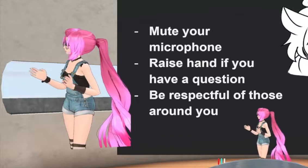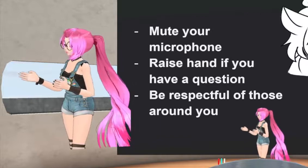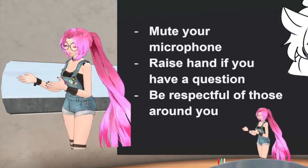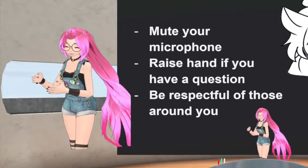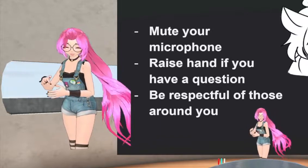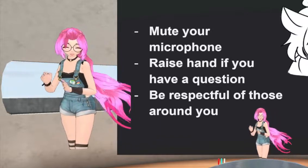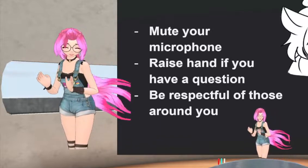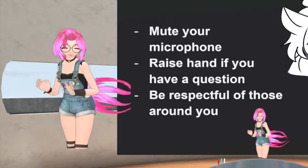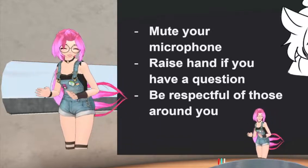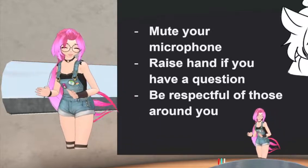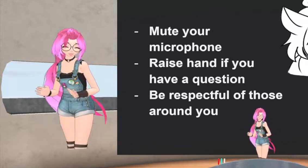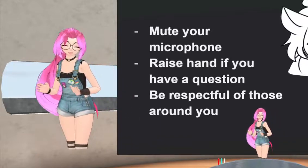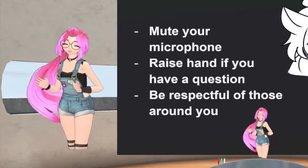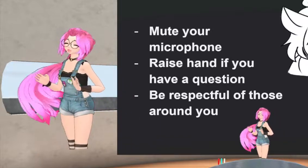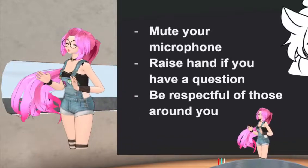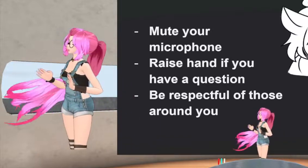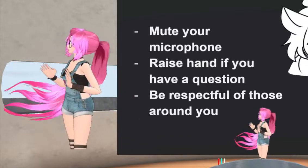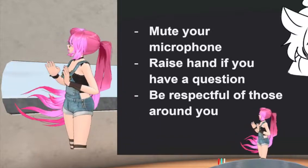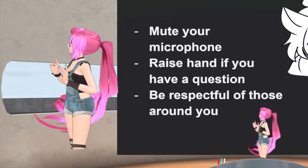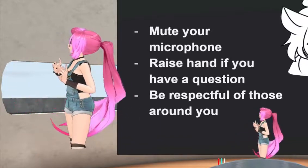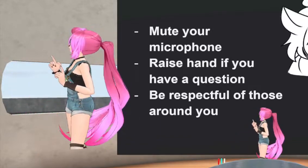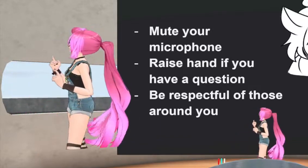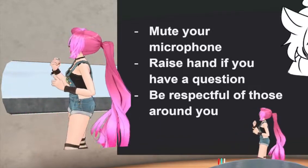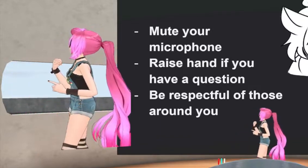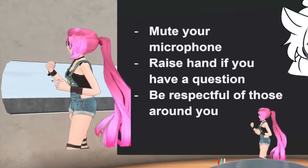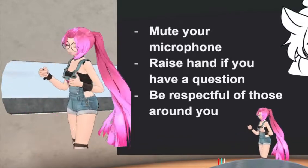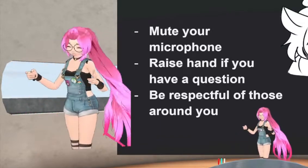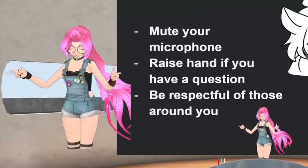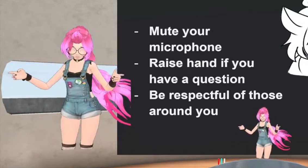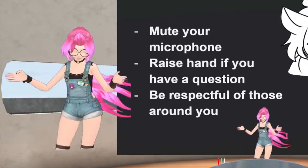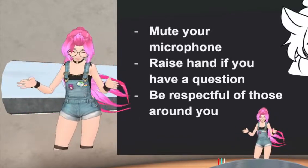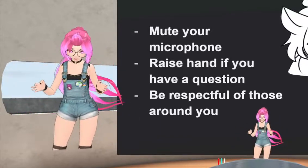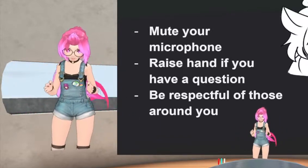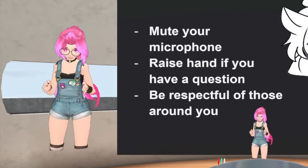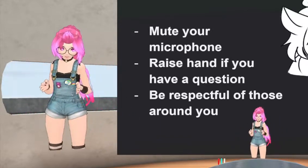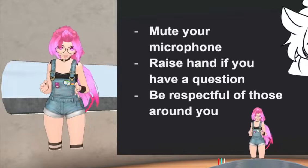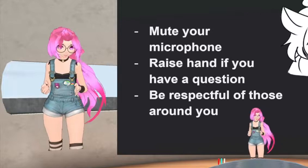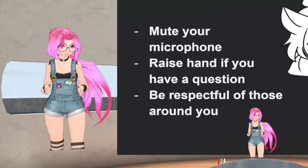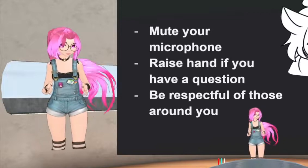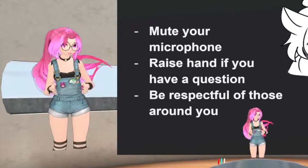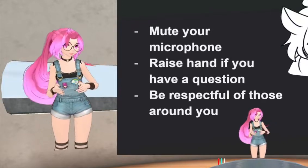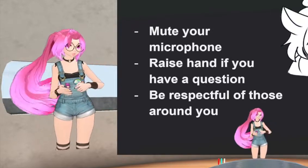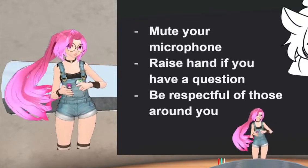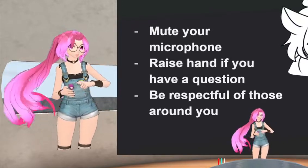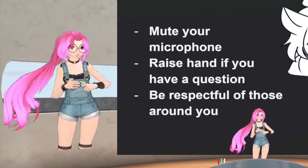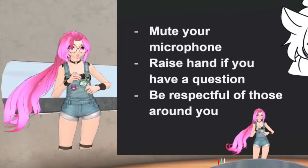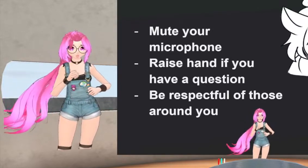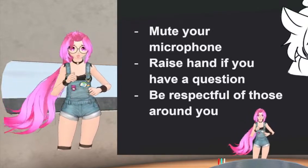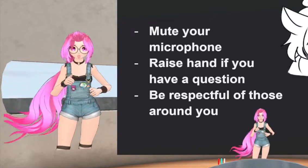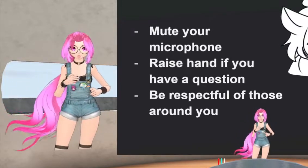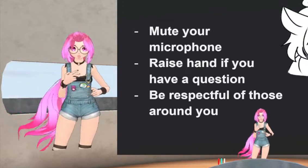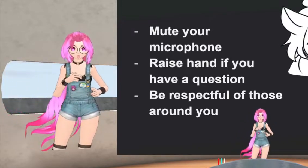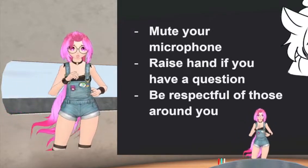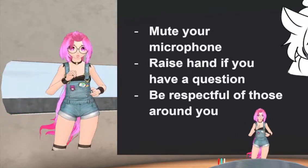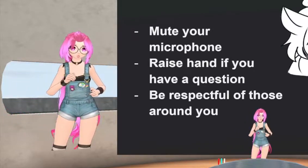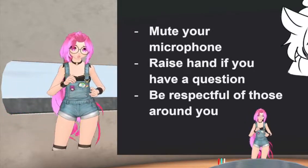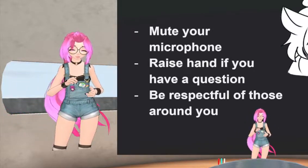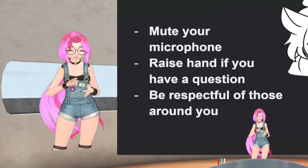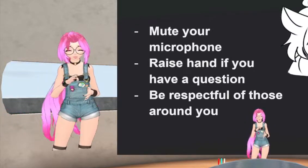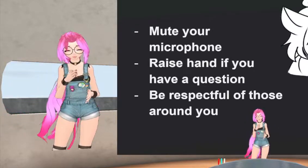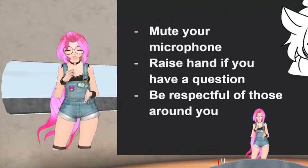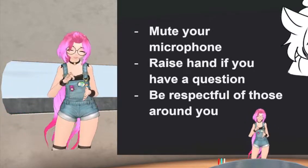when other students are talking, I want to make sure that we're having our mics muted just because it's such a small space. So sometimes even if you're not trying to talk, like